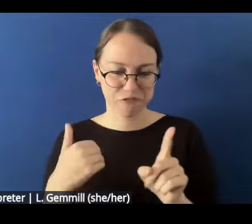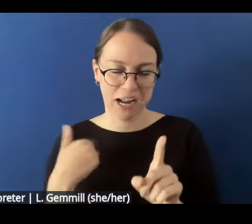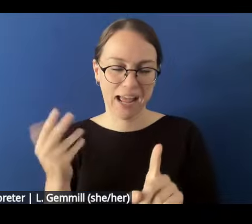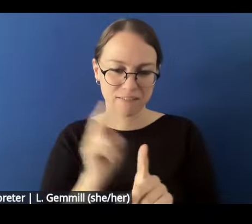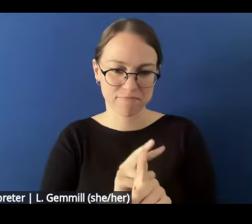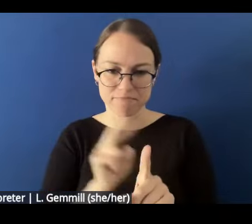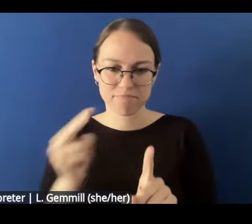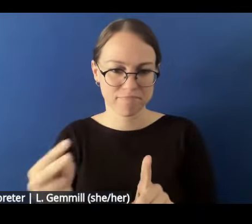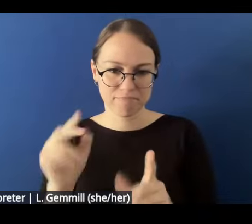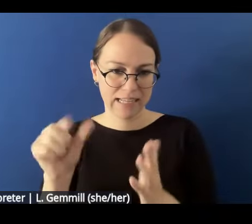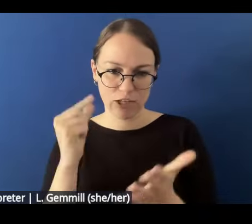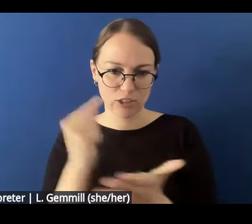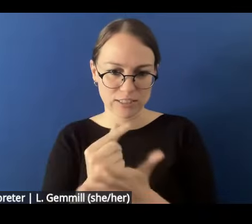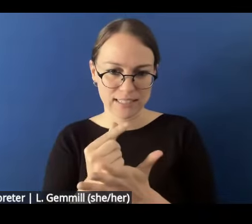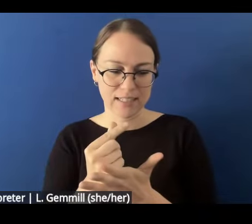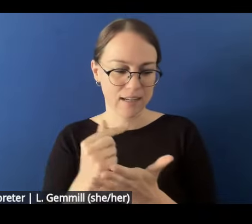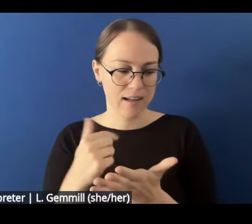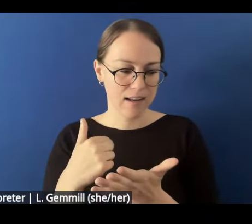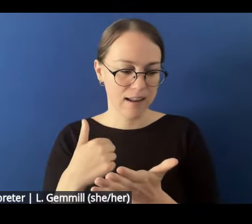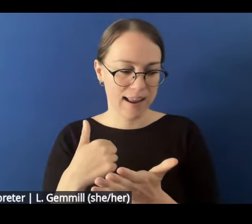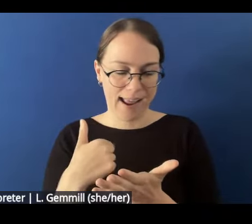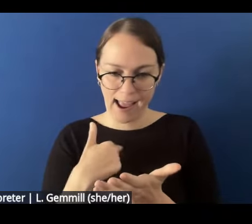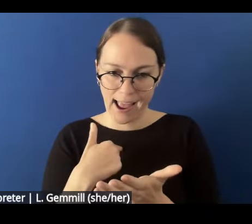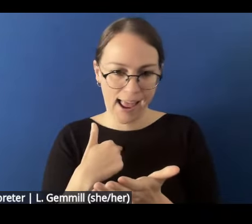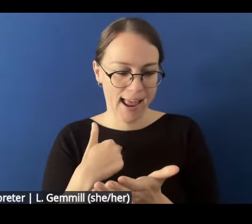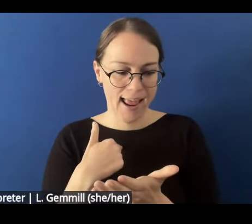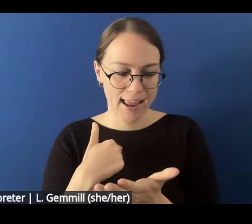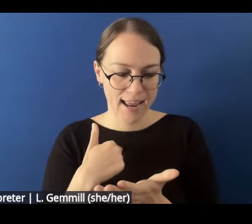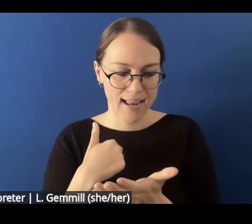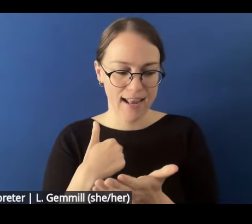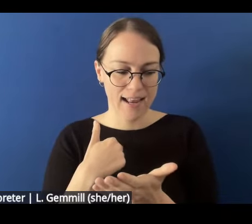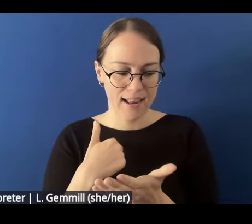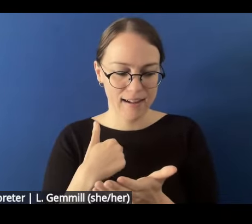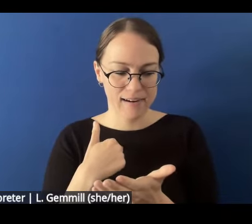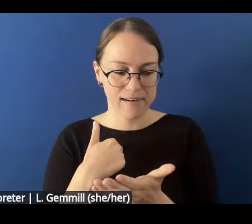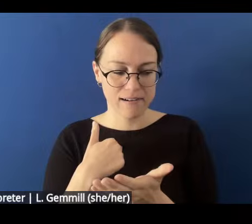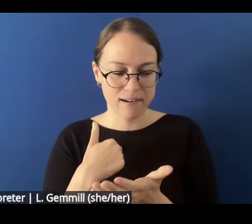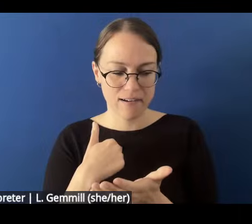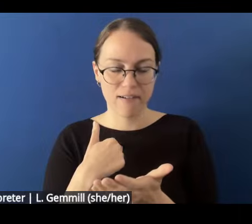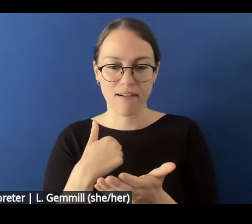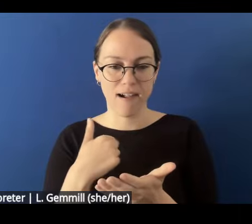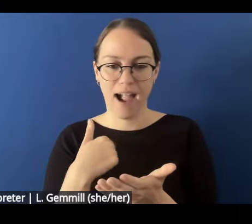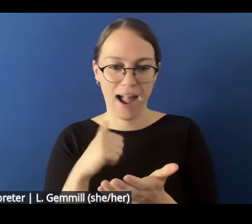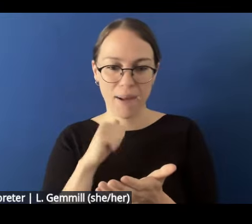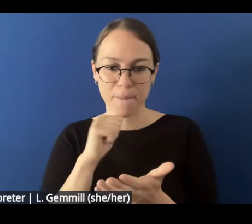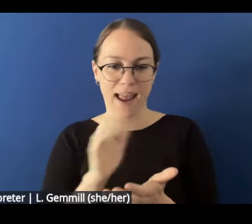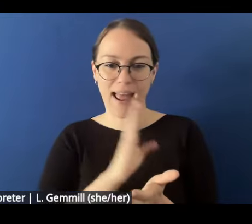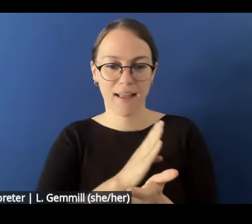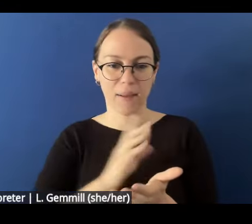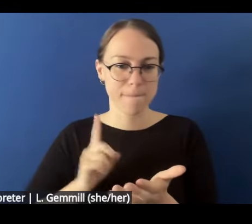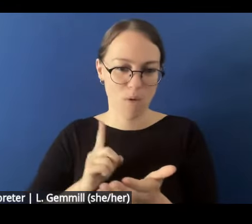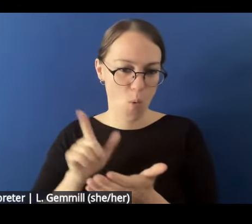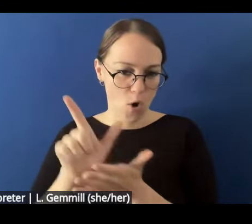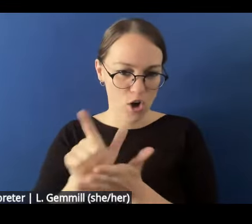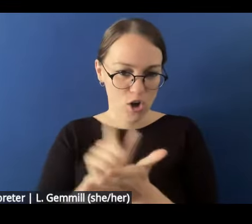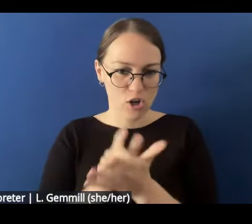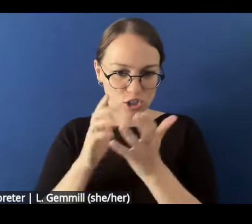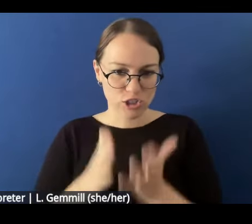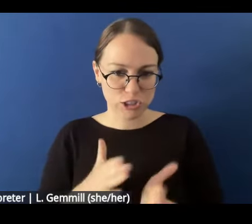So I certainly don't. I'm obviously not the board's attorney, so I don't want to suggest anything other